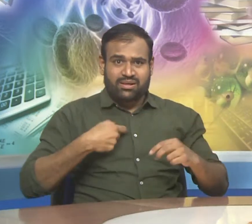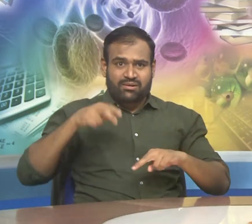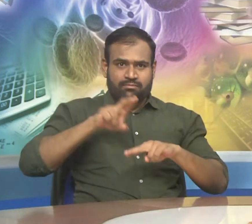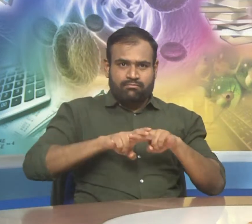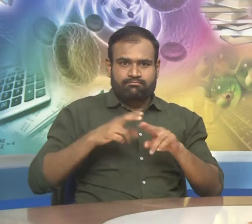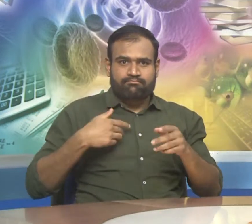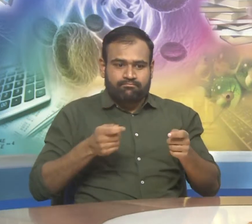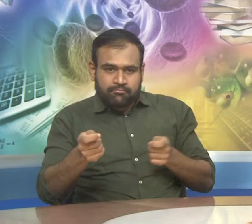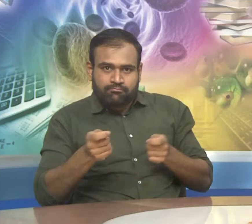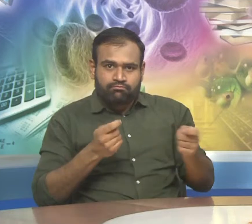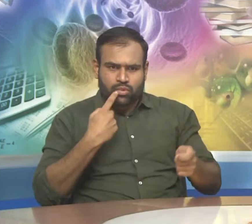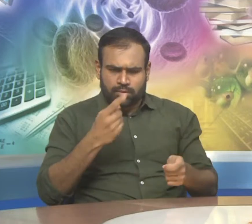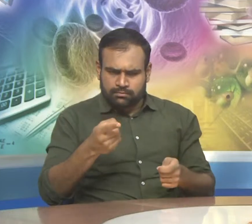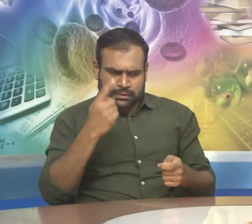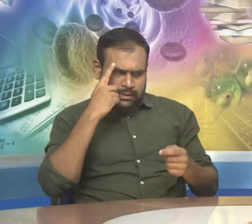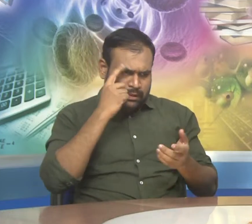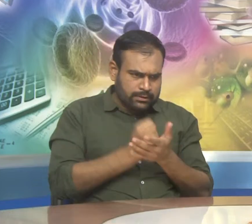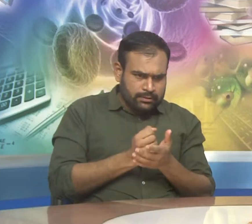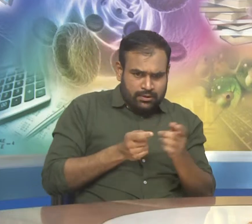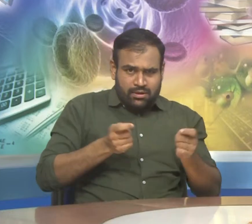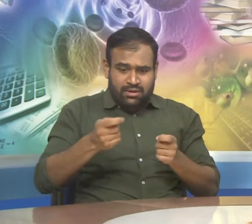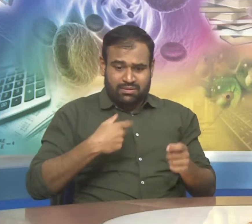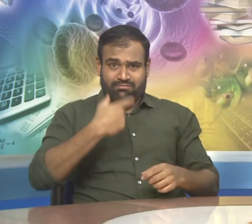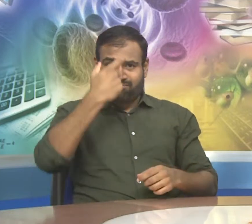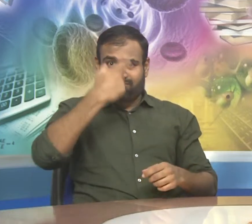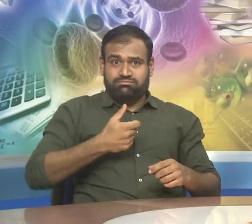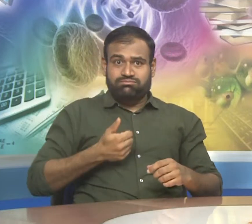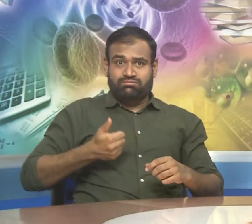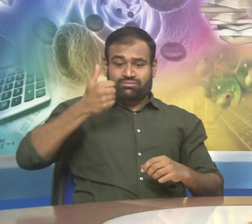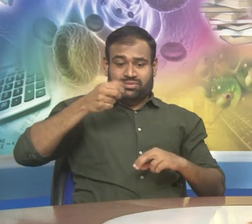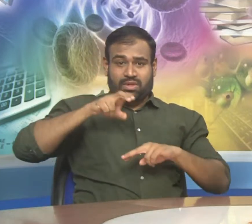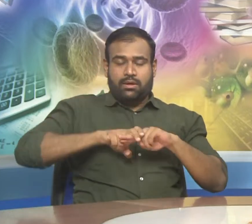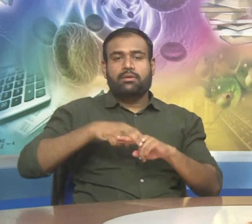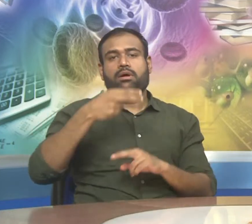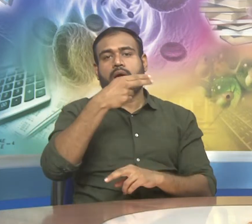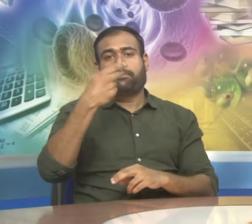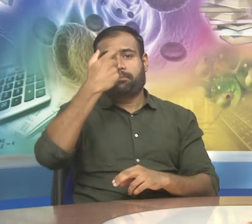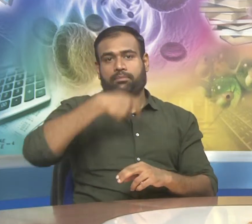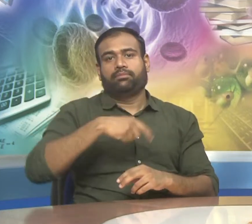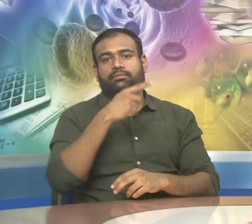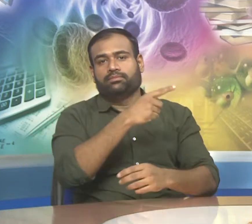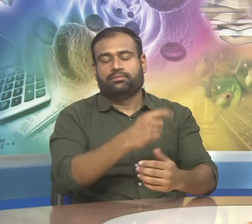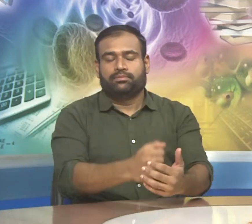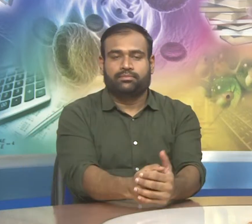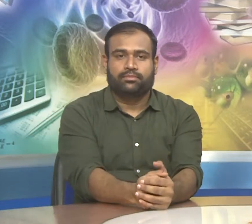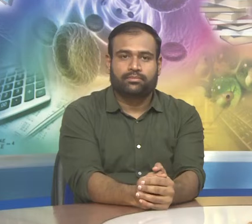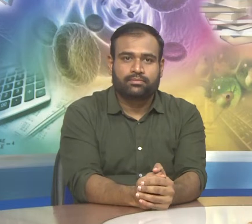the presiding or principal judge of a court of justice.